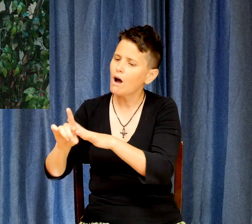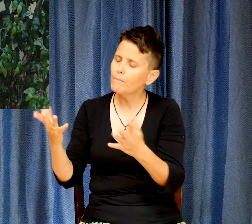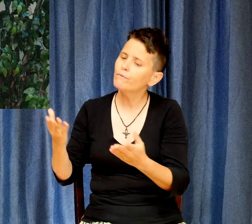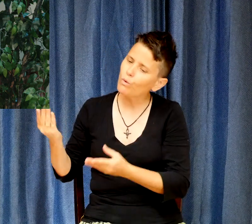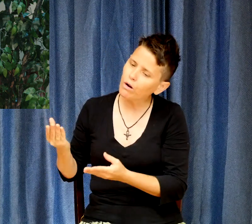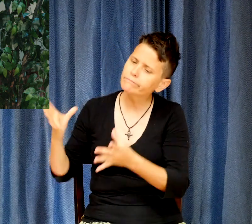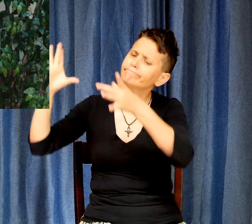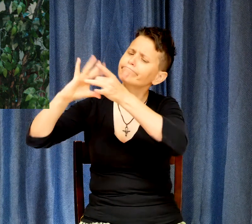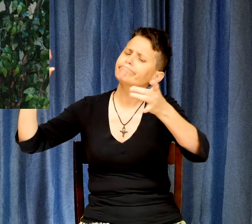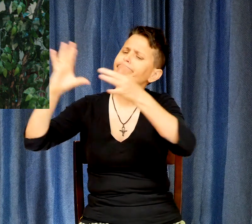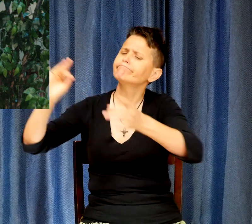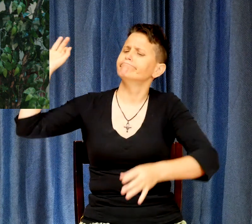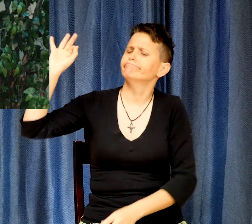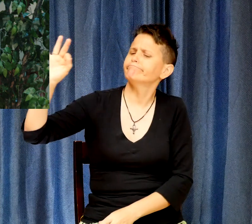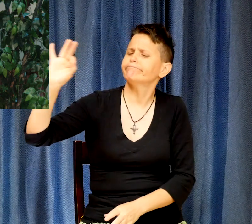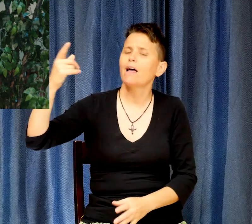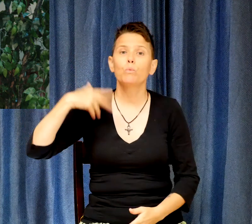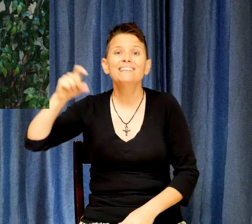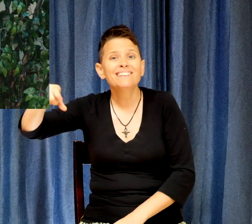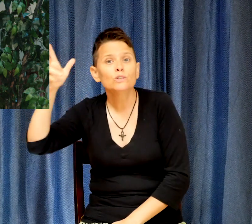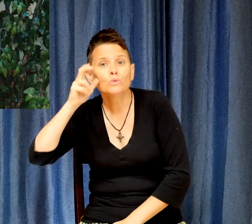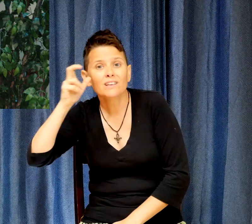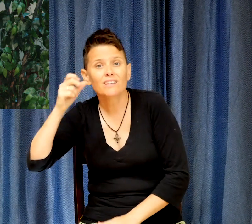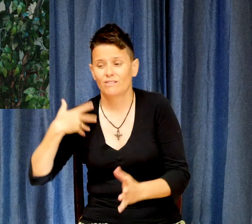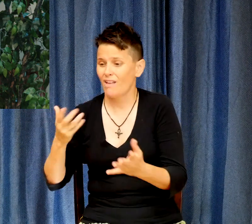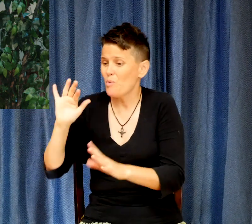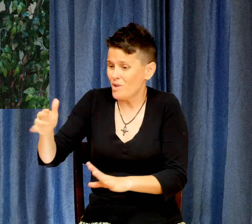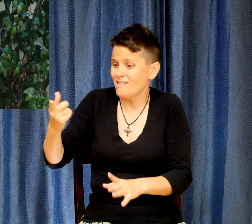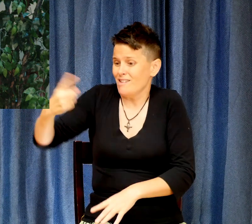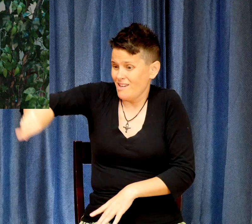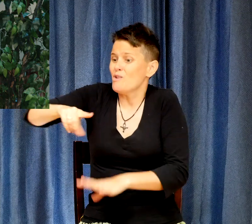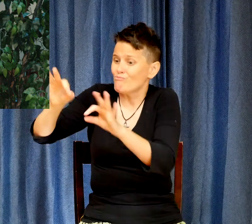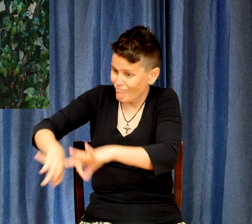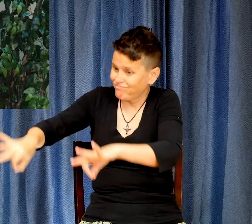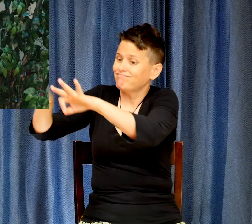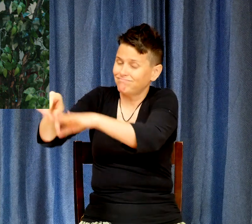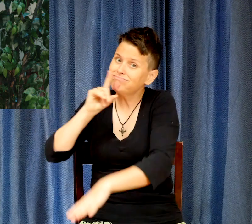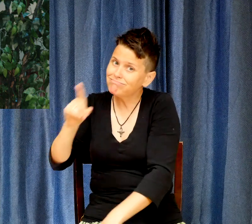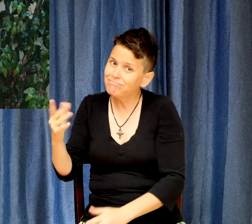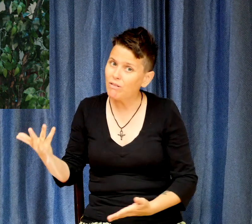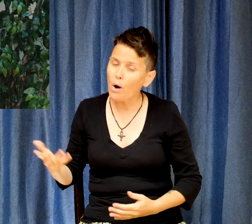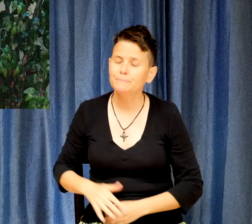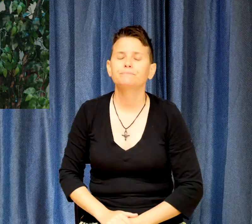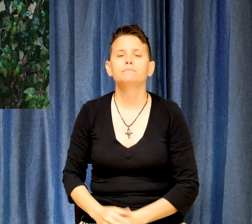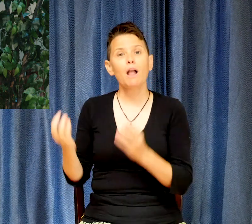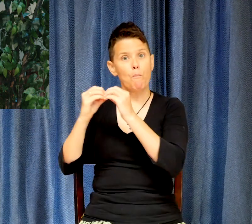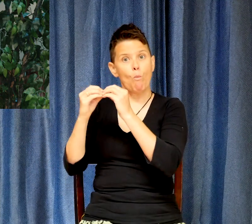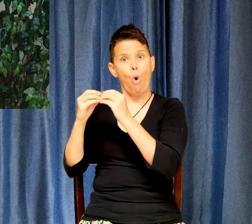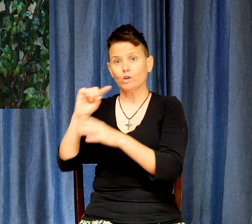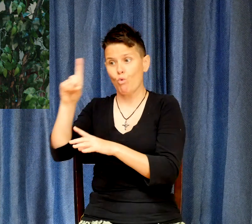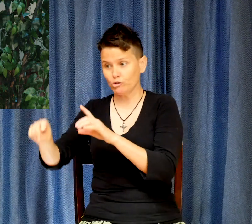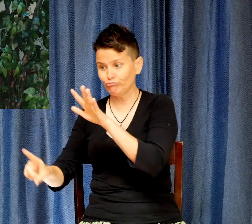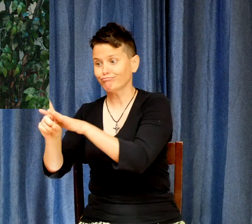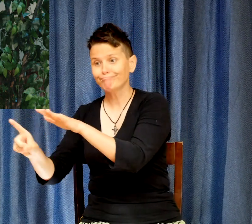you. That we all need to hear about our worthiness and allowing grace in. So I've got some more questions that are flowing in here.